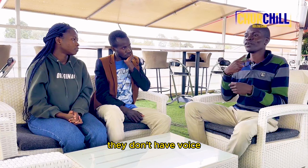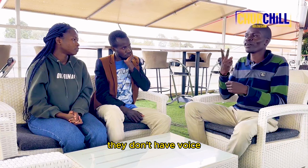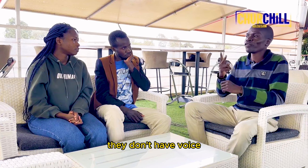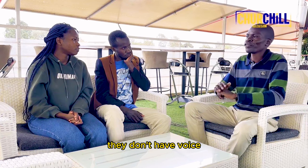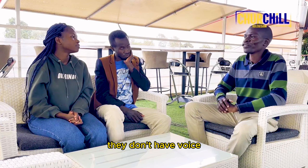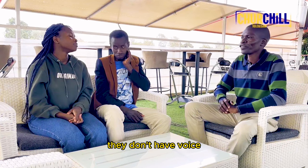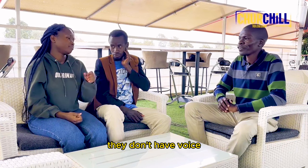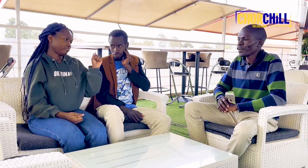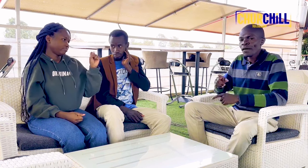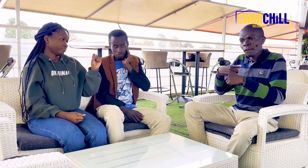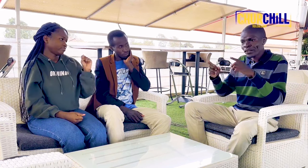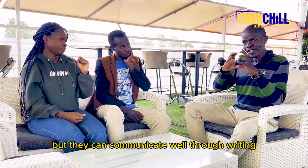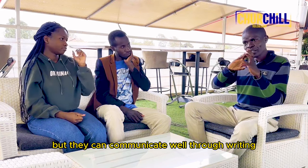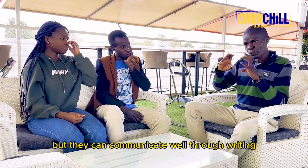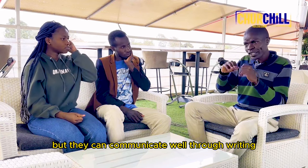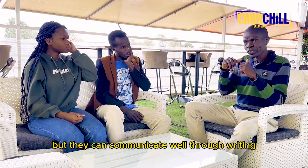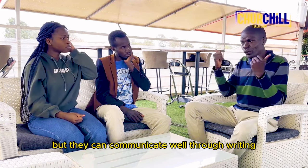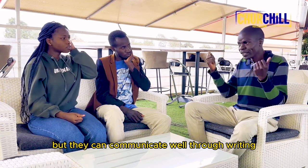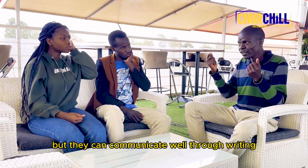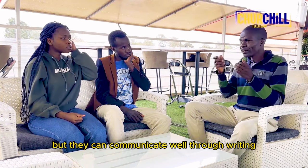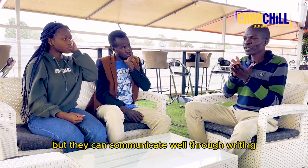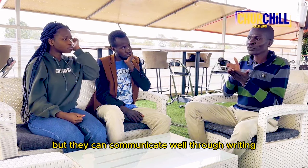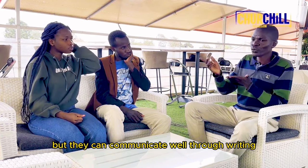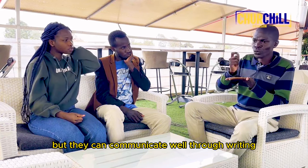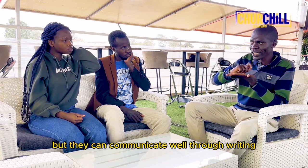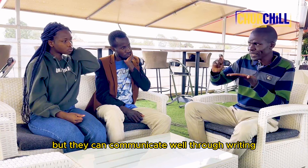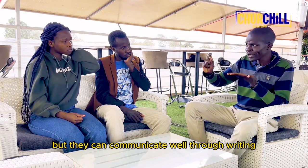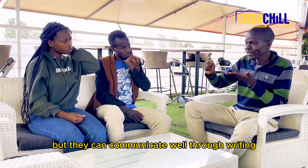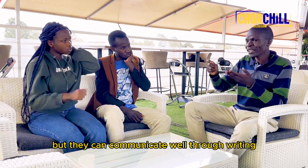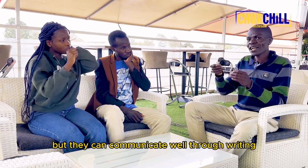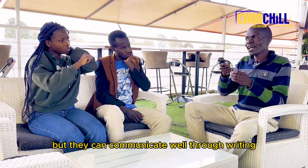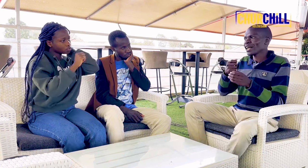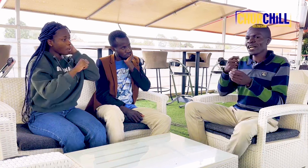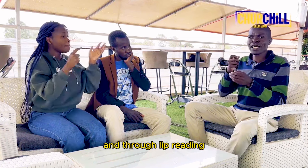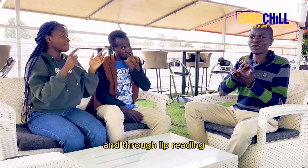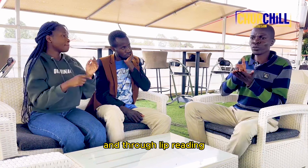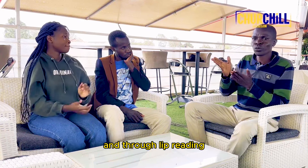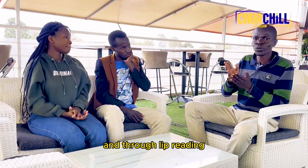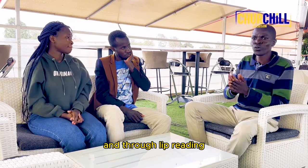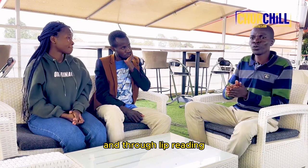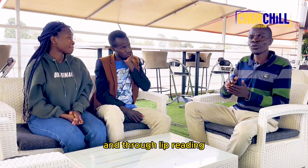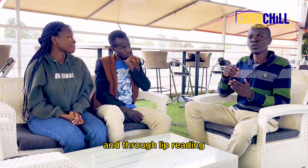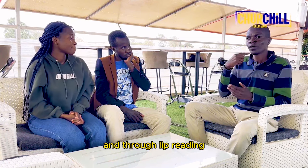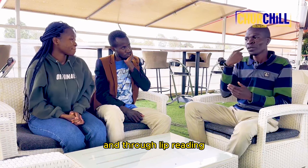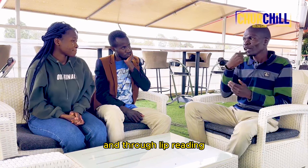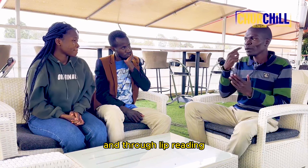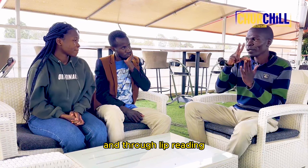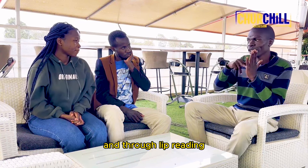But they can communicate well through writing and through lip reading.